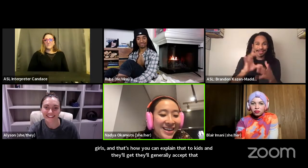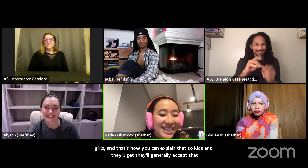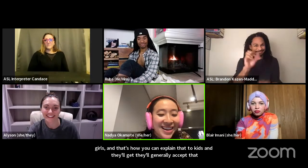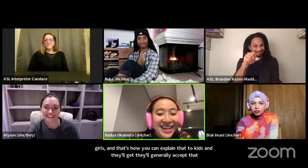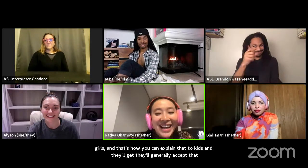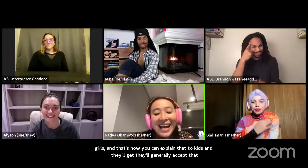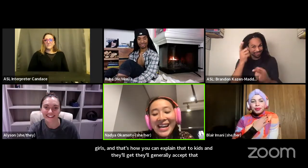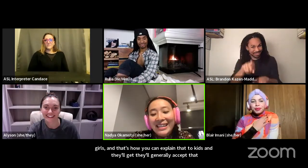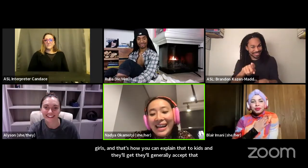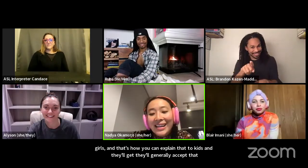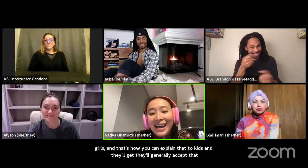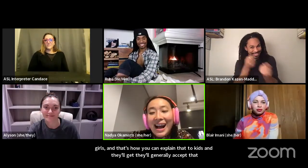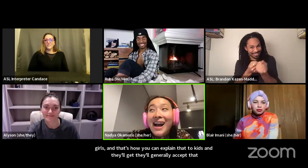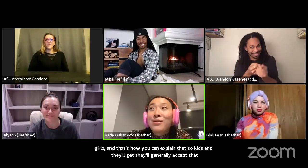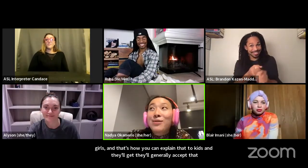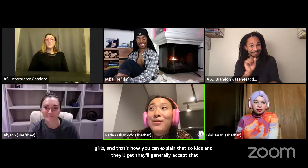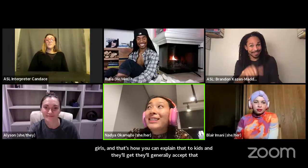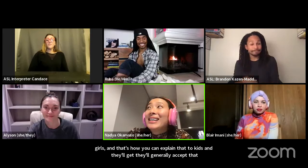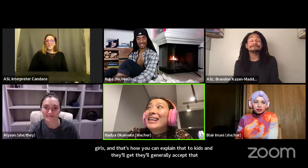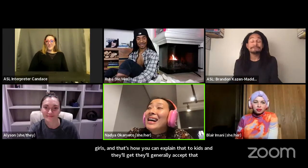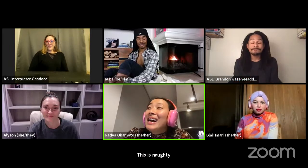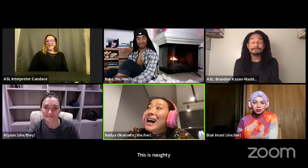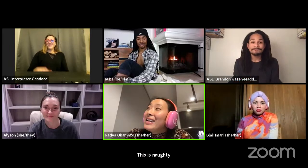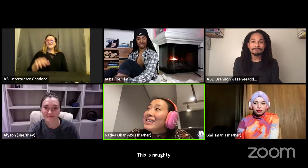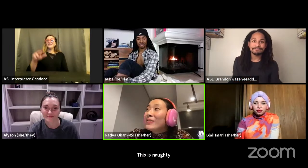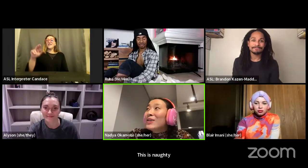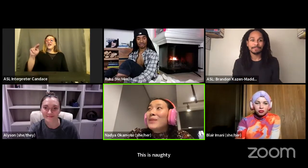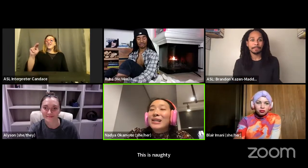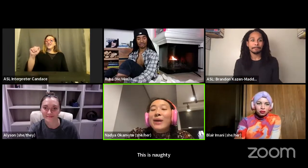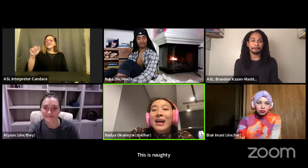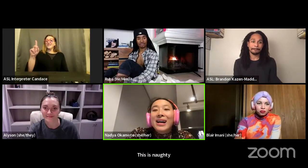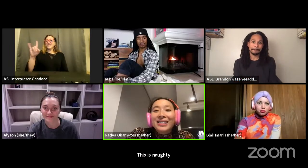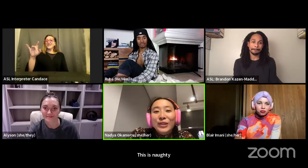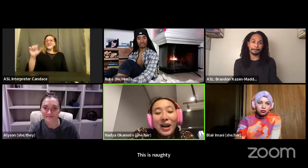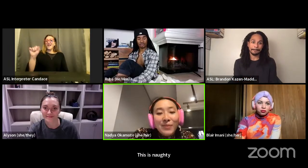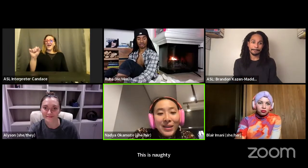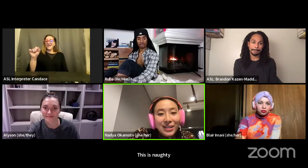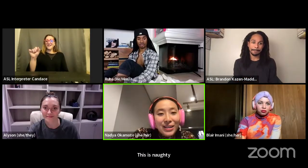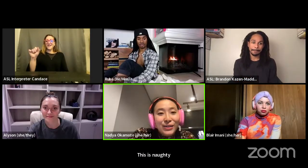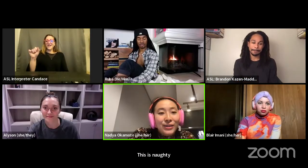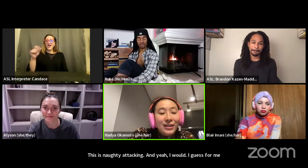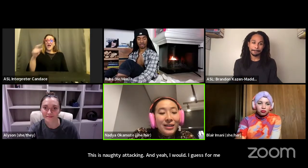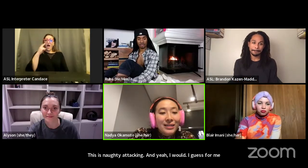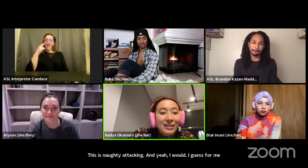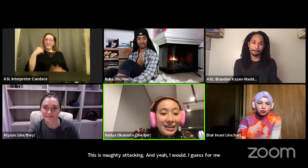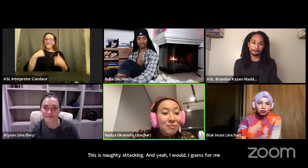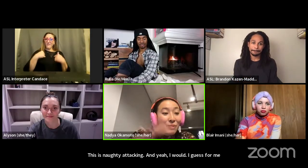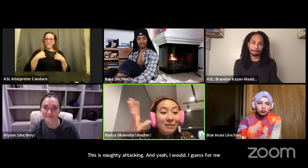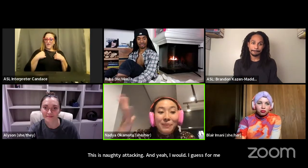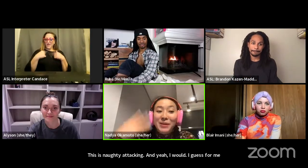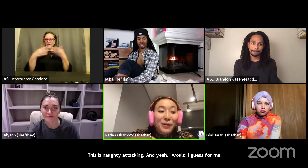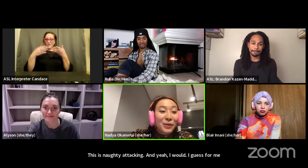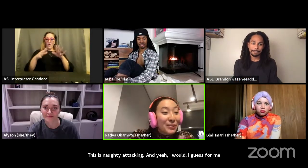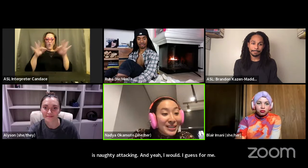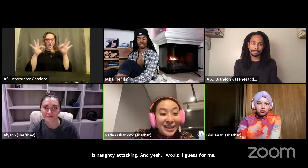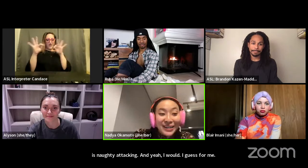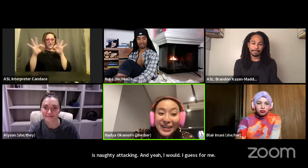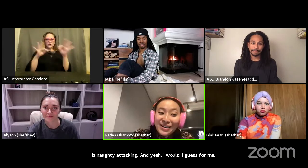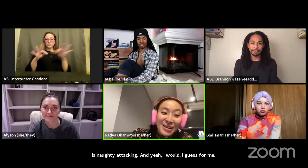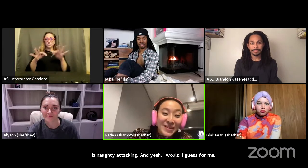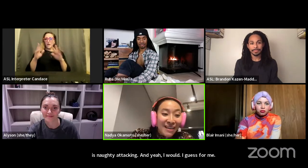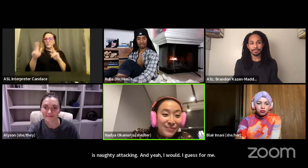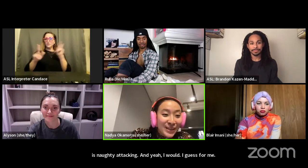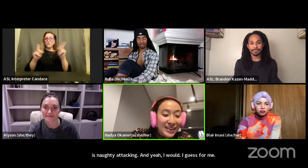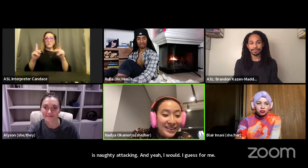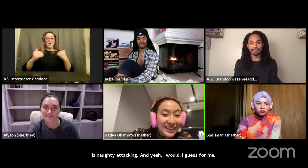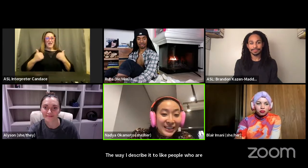This is Nadia talking. And yeah, I guess for me, the way I describe it to like people who are much younger